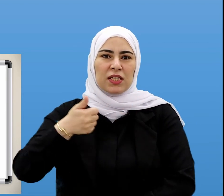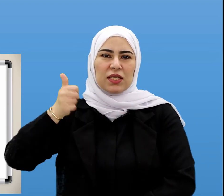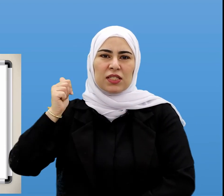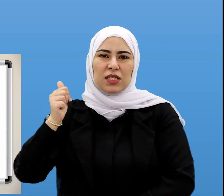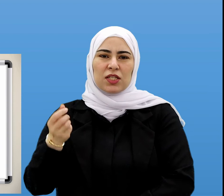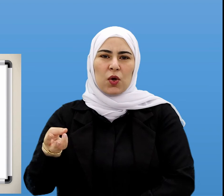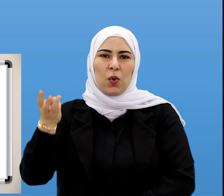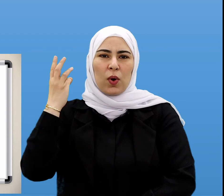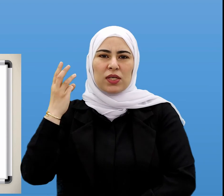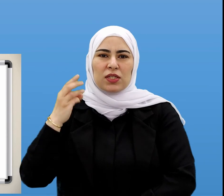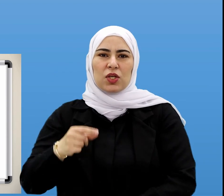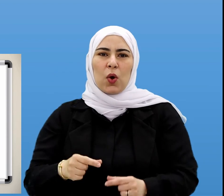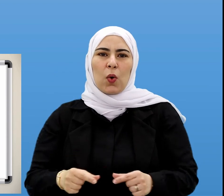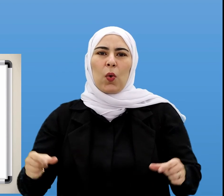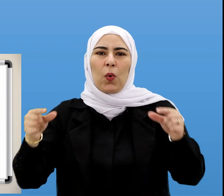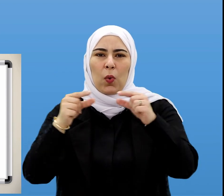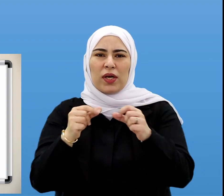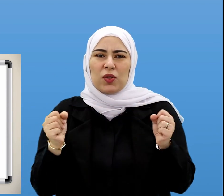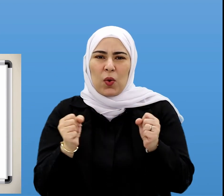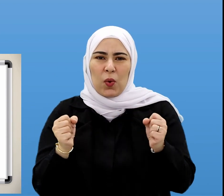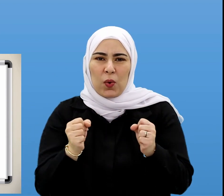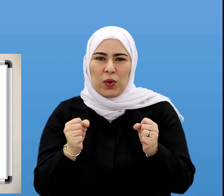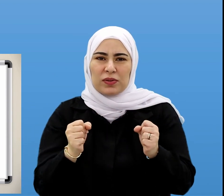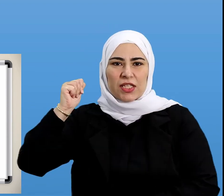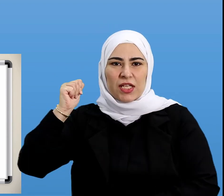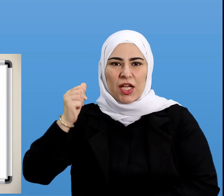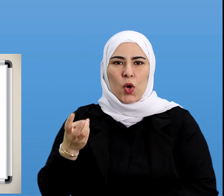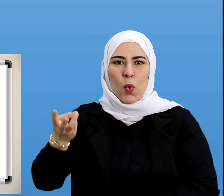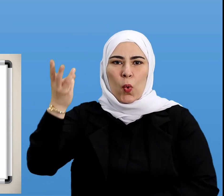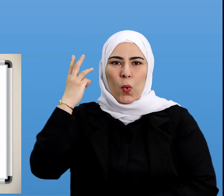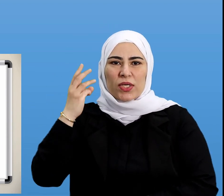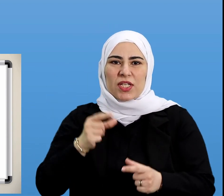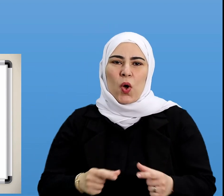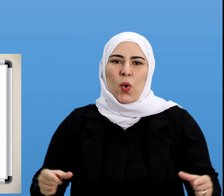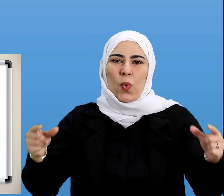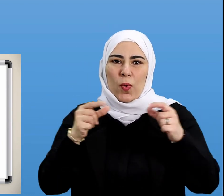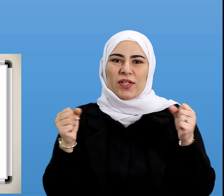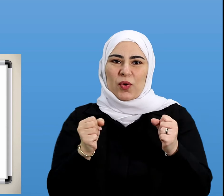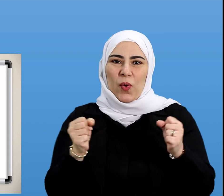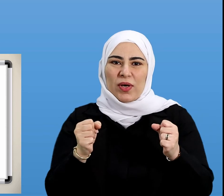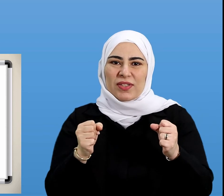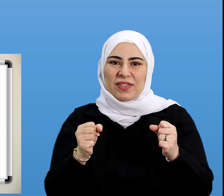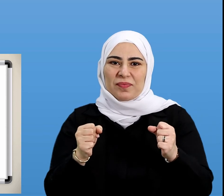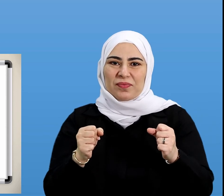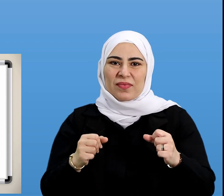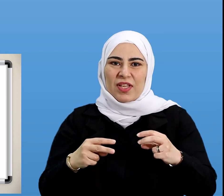Very. The match was very intense. Fairly. The water is fairly warm.